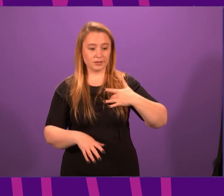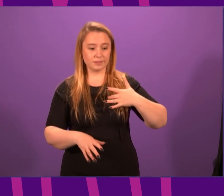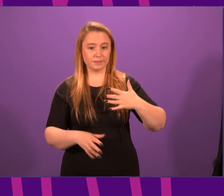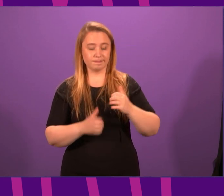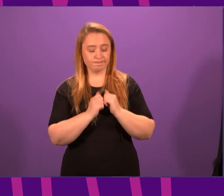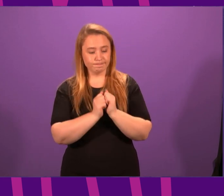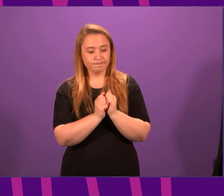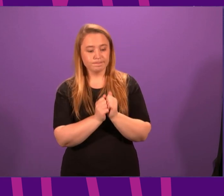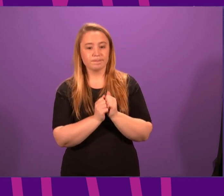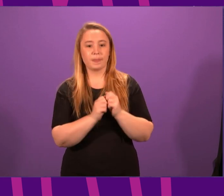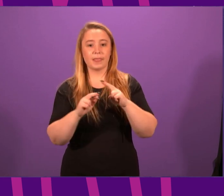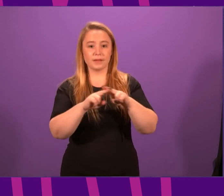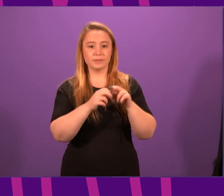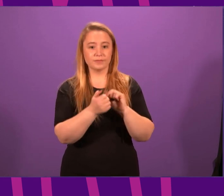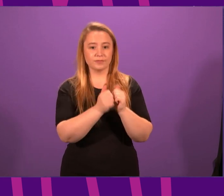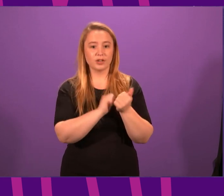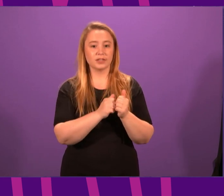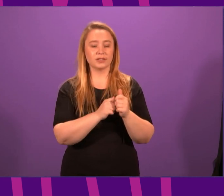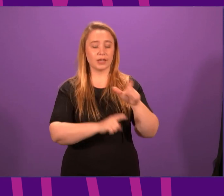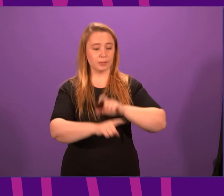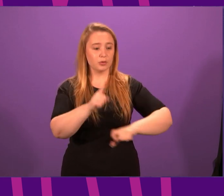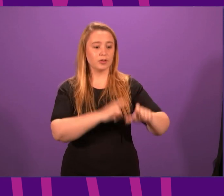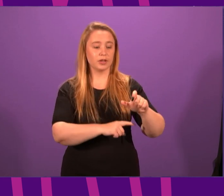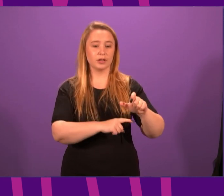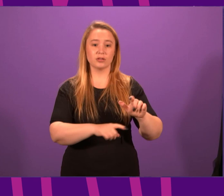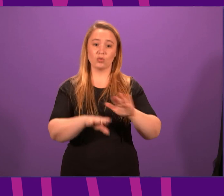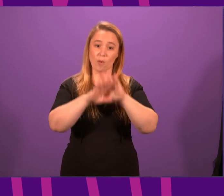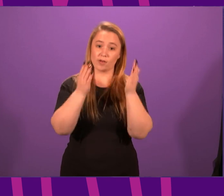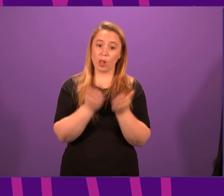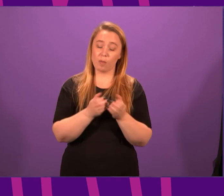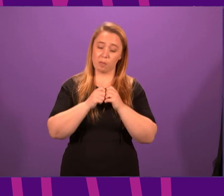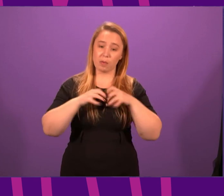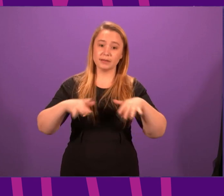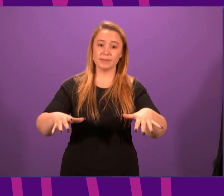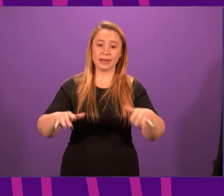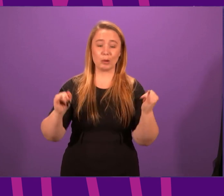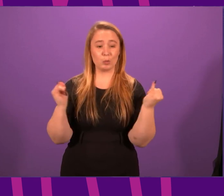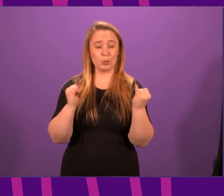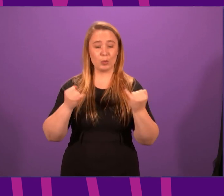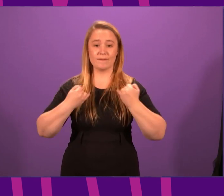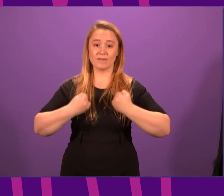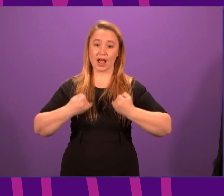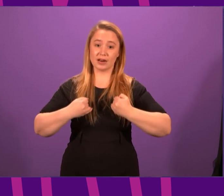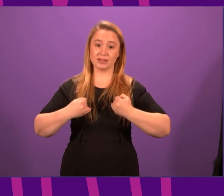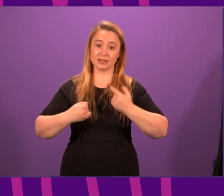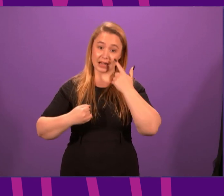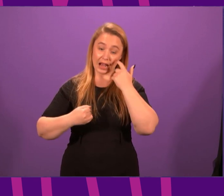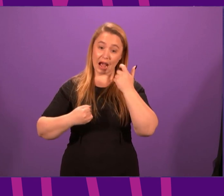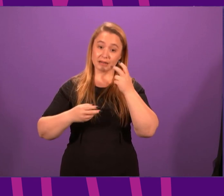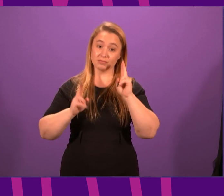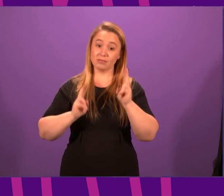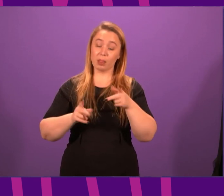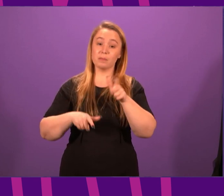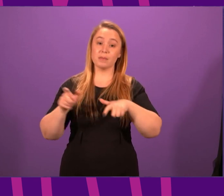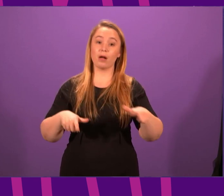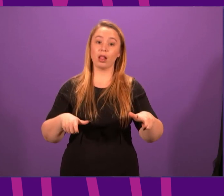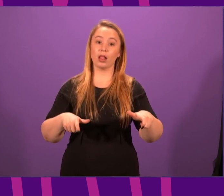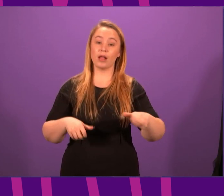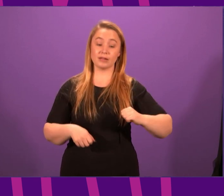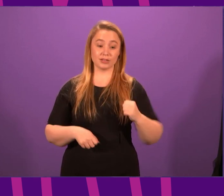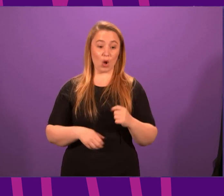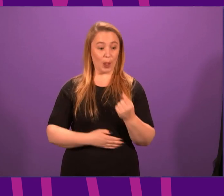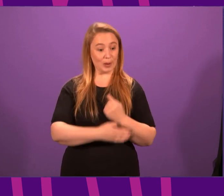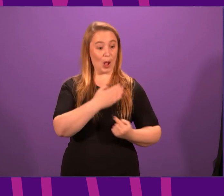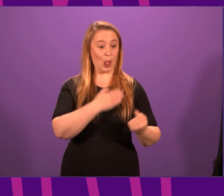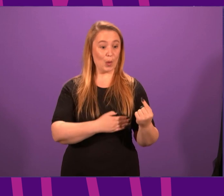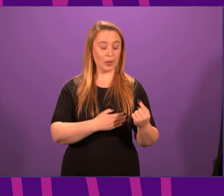we face is a global pandemic of a nasty virus which presents a serious risk to life. Scotland's not alone in facing